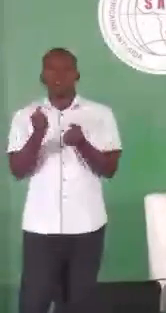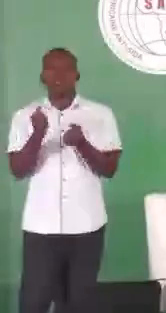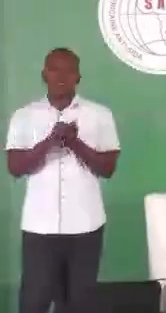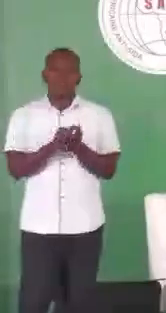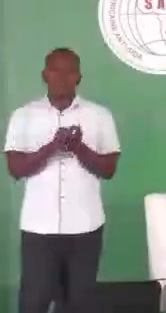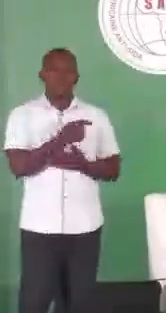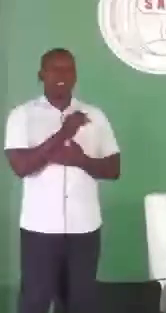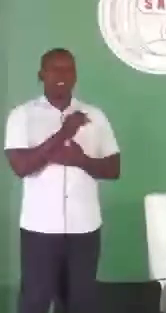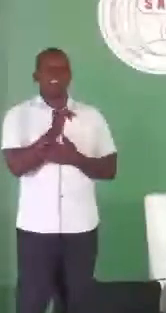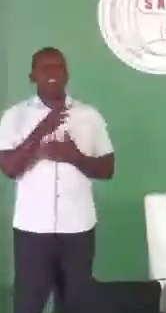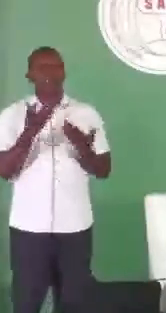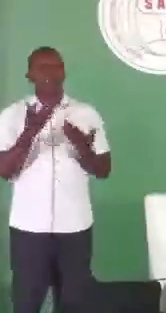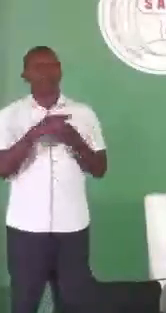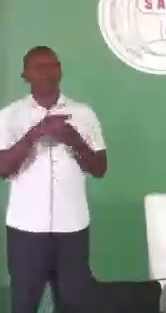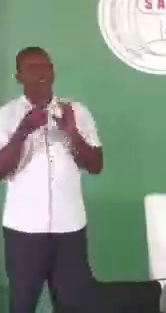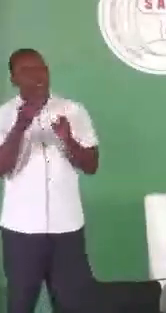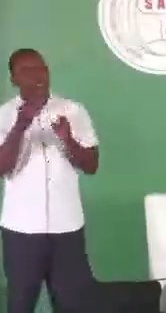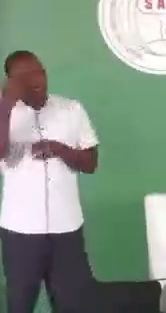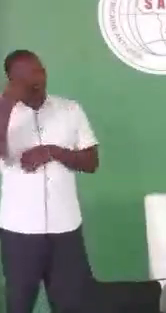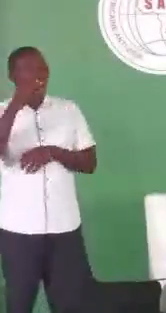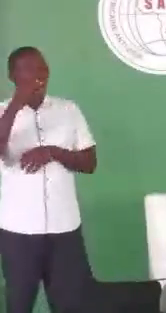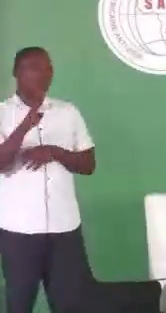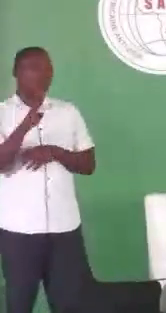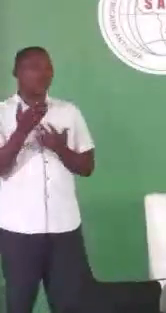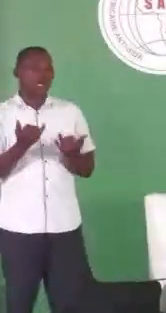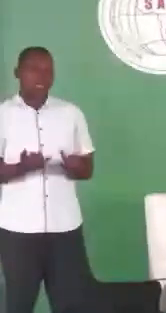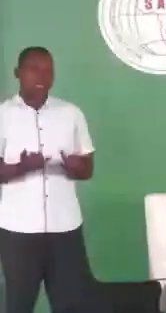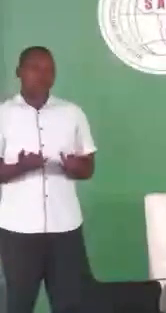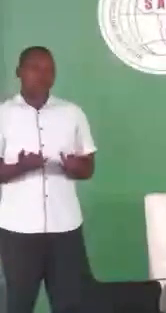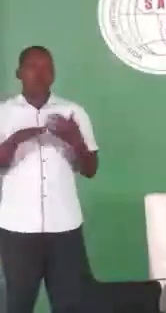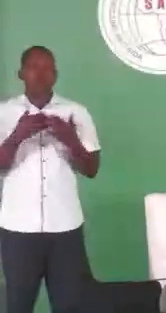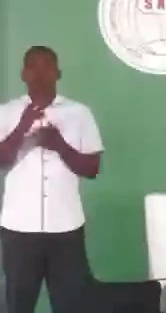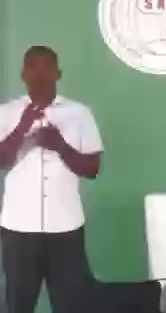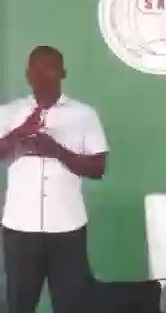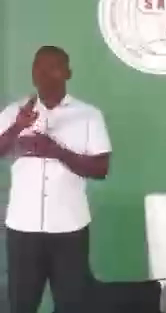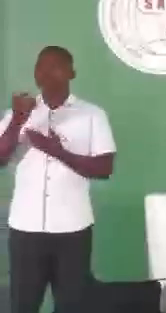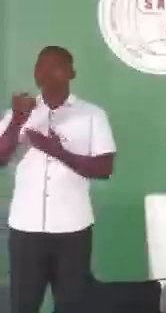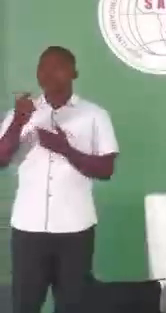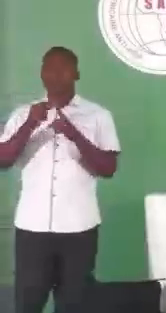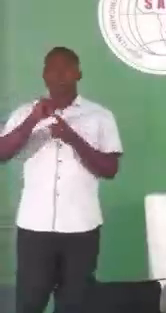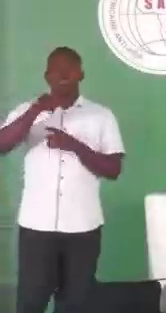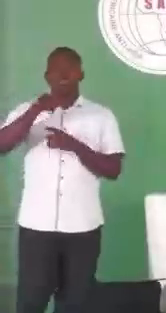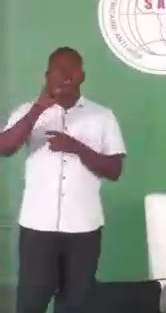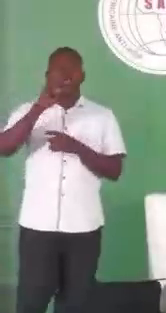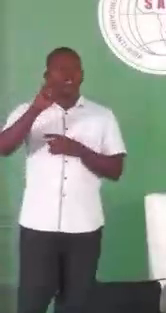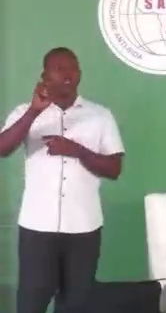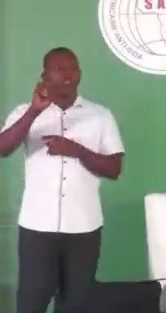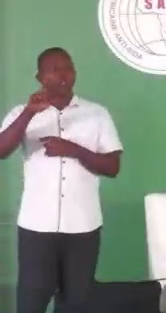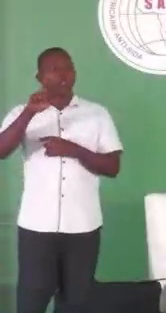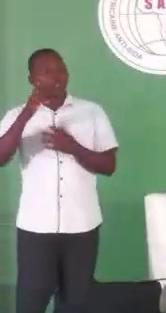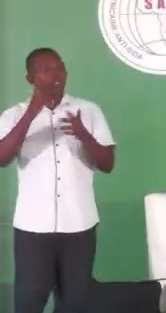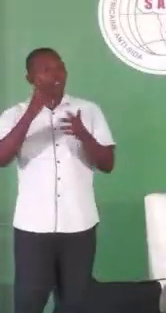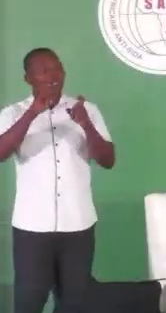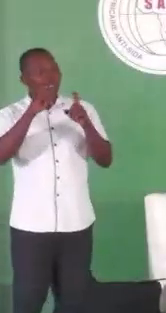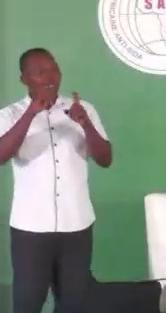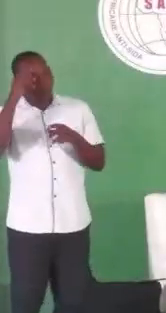same story also for the hepatitis. Currently, we use the dual test kits for HIV and syphilis, and then we take